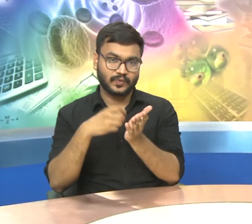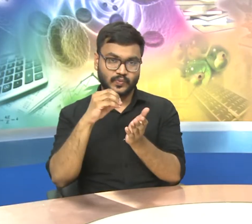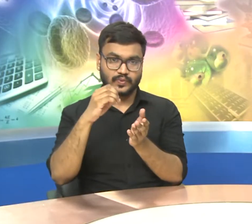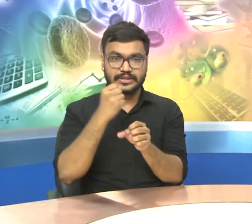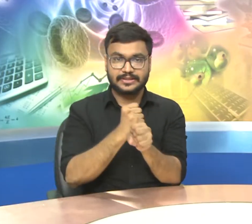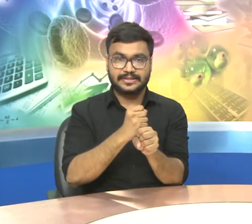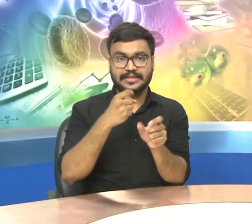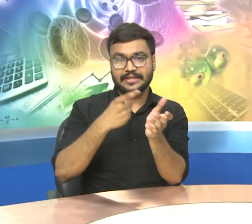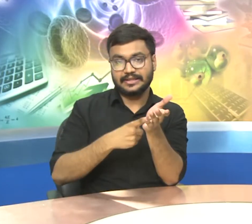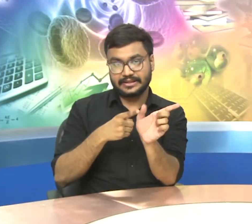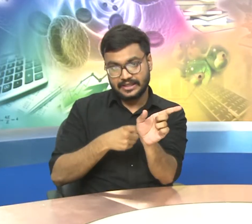Spirogyra,